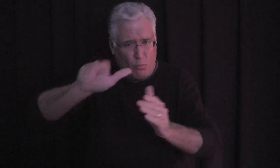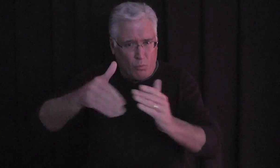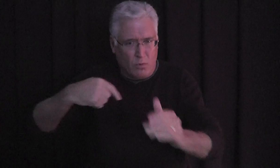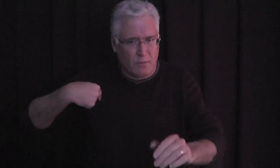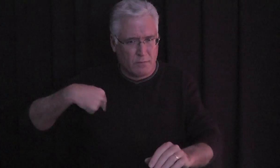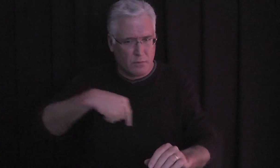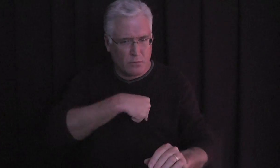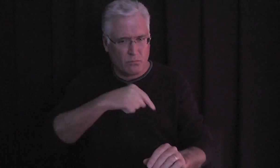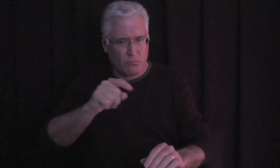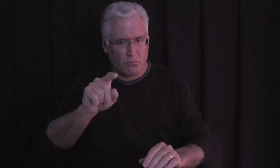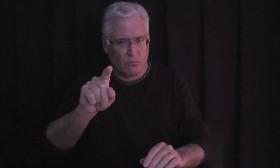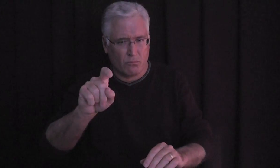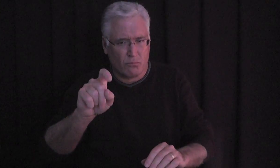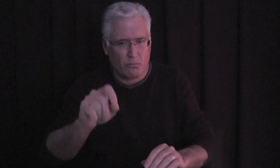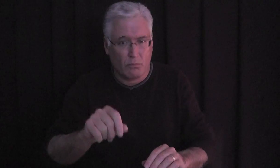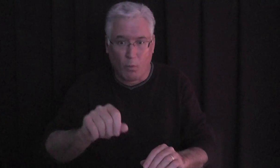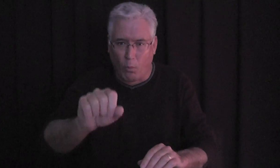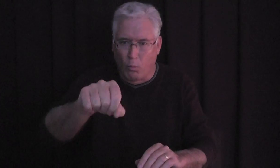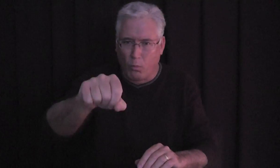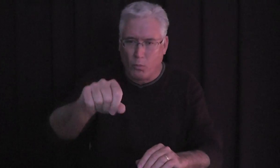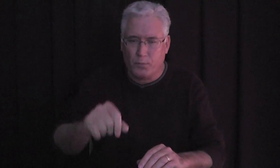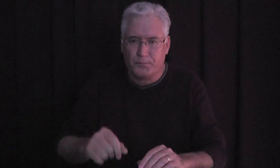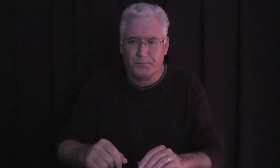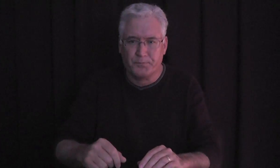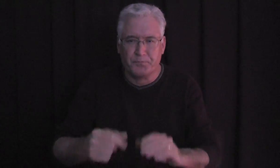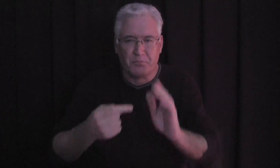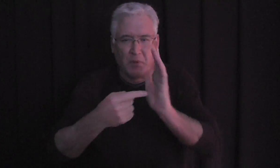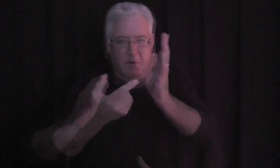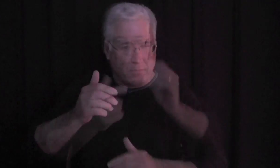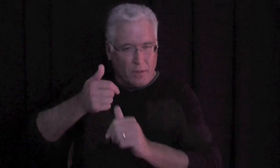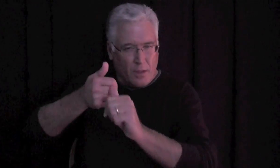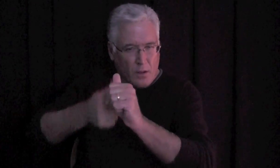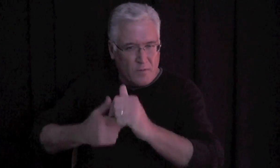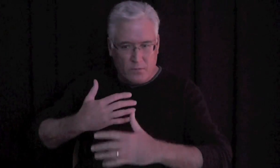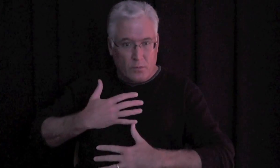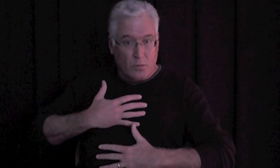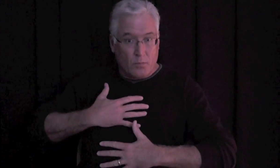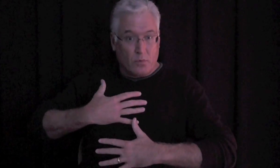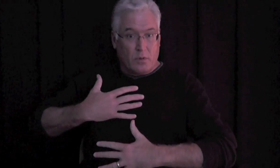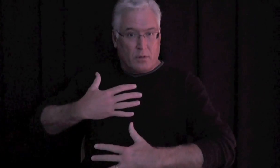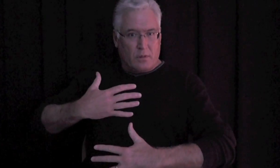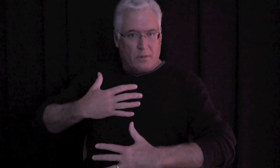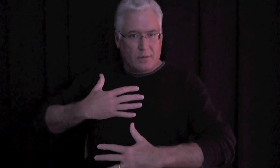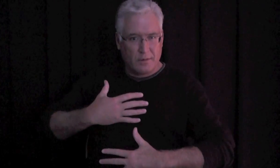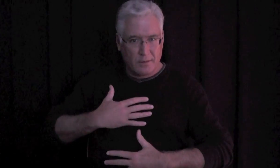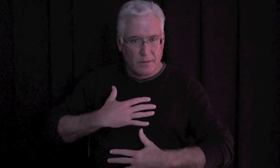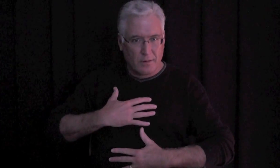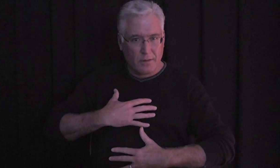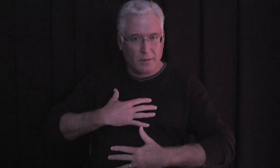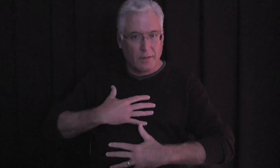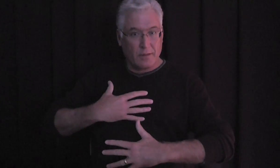God have mercy on all people? Is that right? Oh, yes. Every breath that we